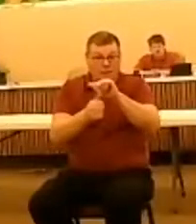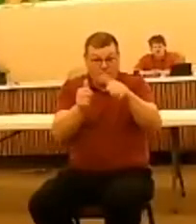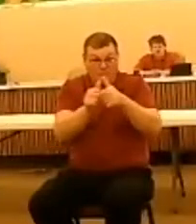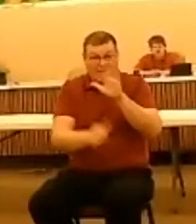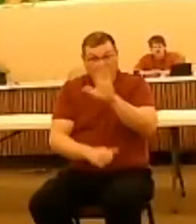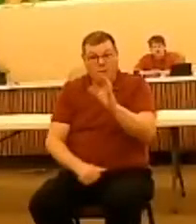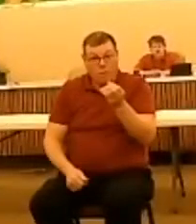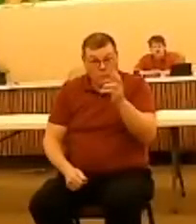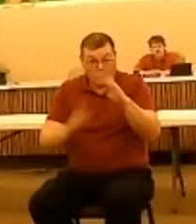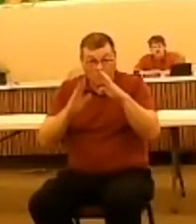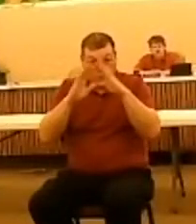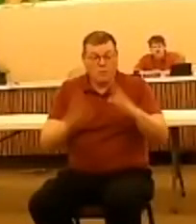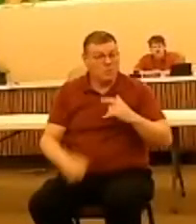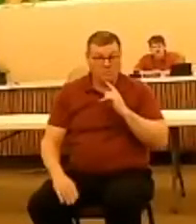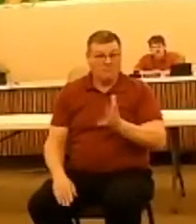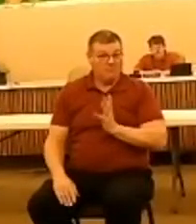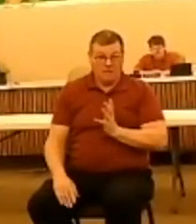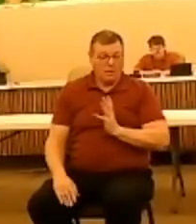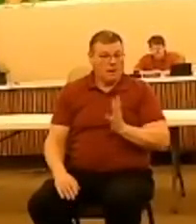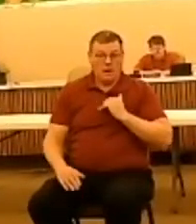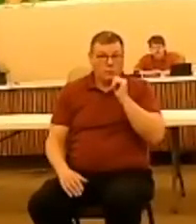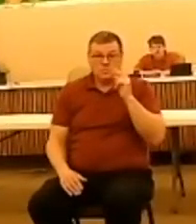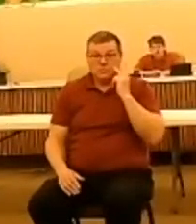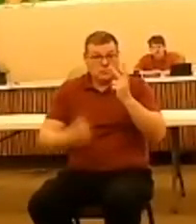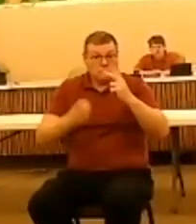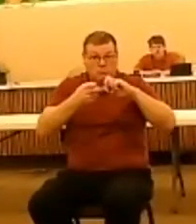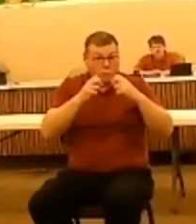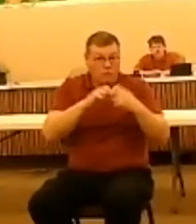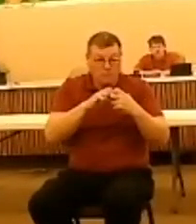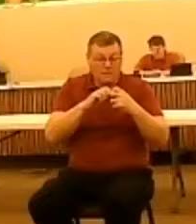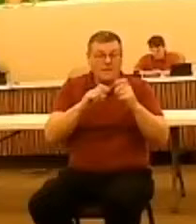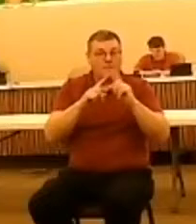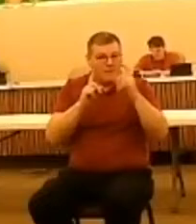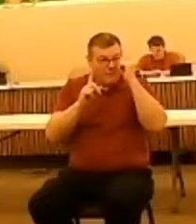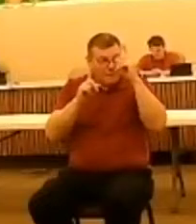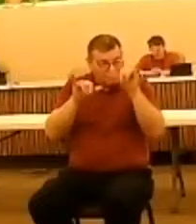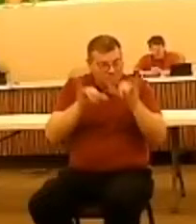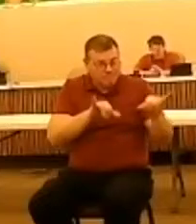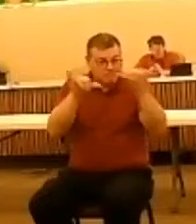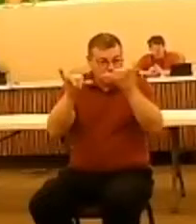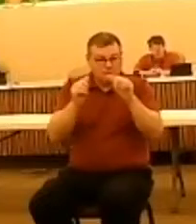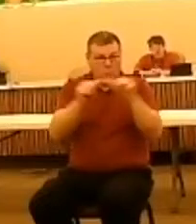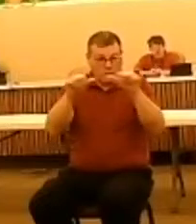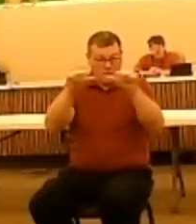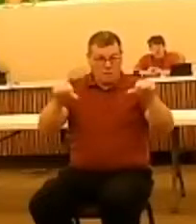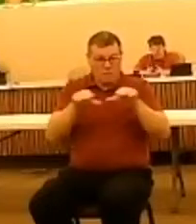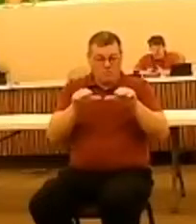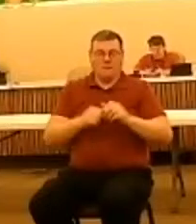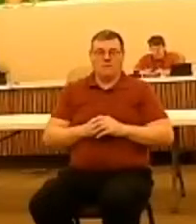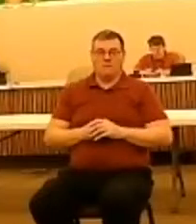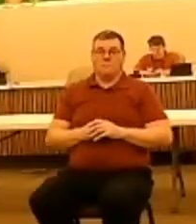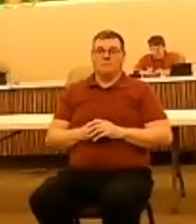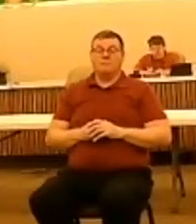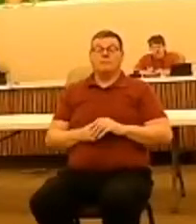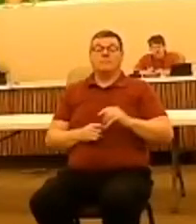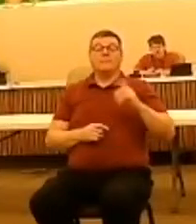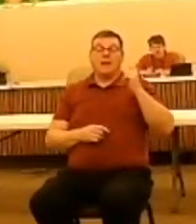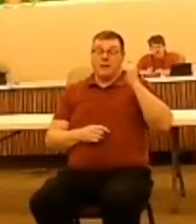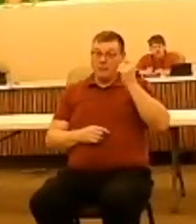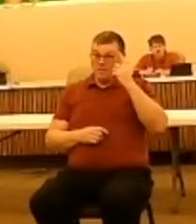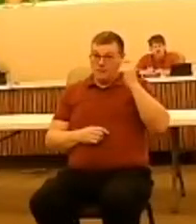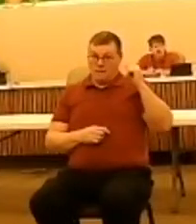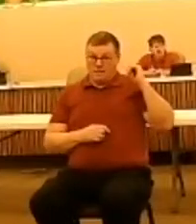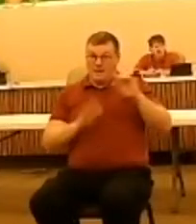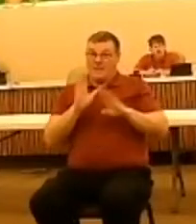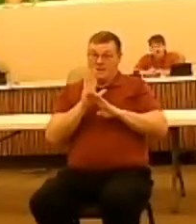fine. I don't Right. see a problem with that, but they have to build it conducive with the area. I agree. I will say this particular developer